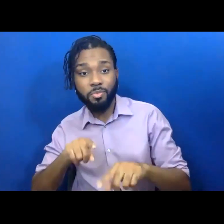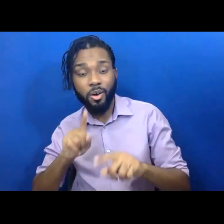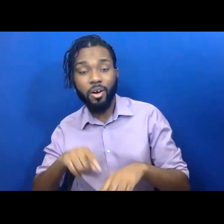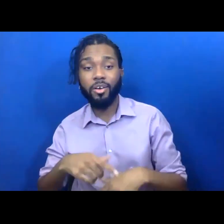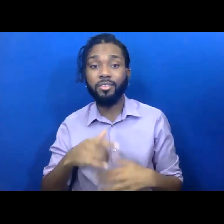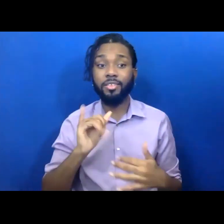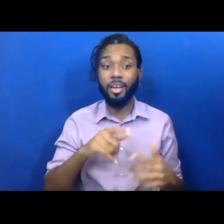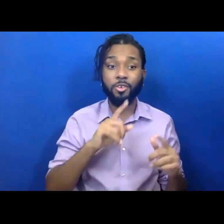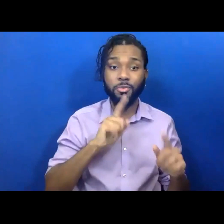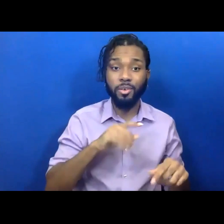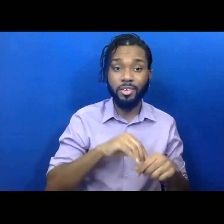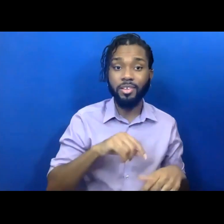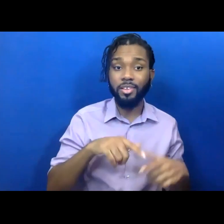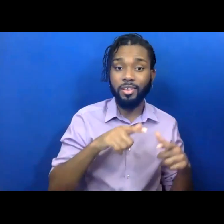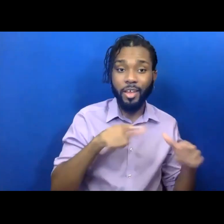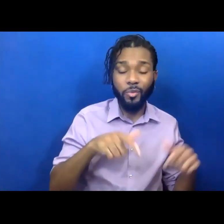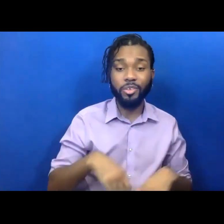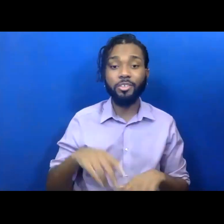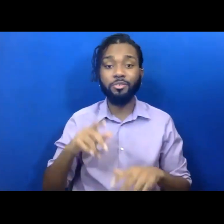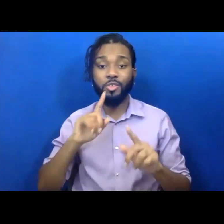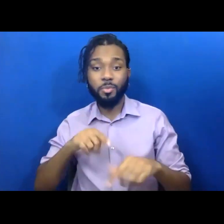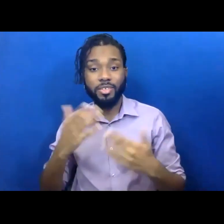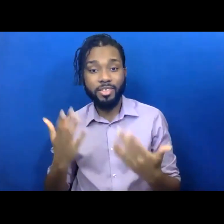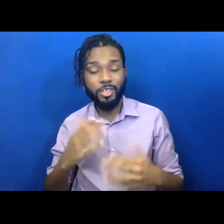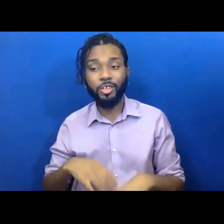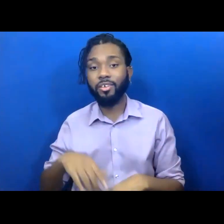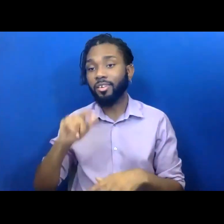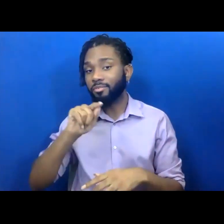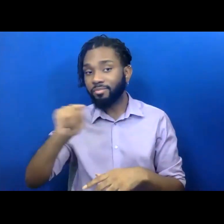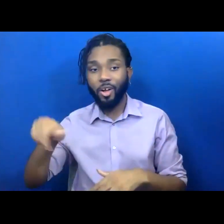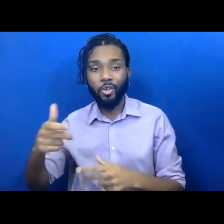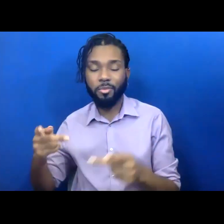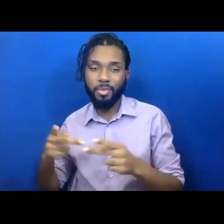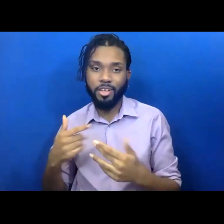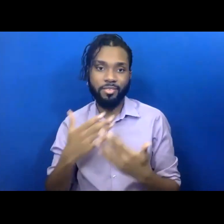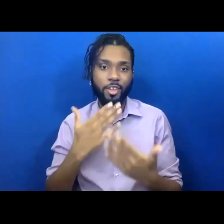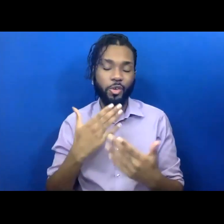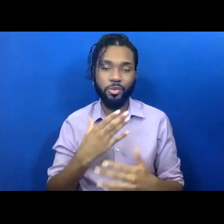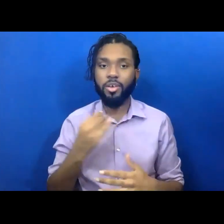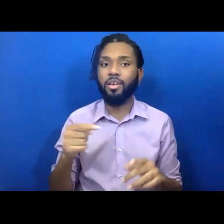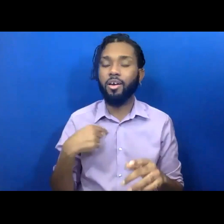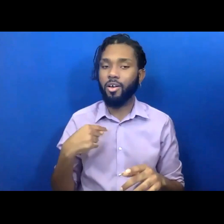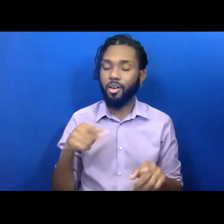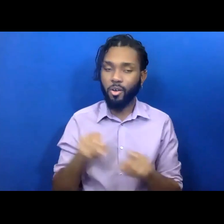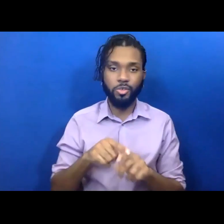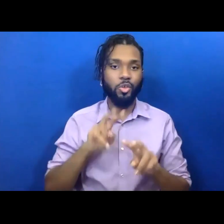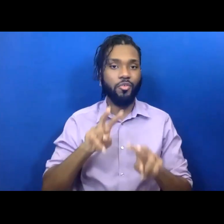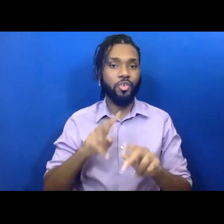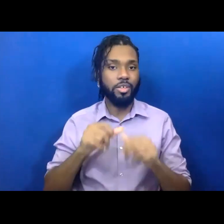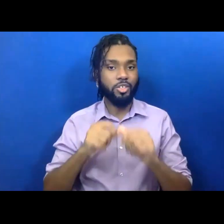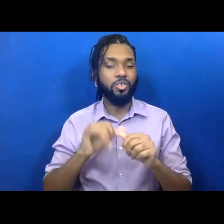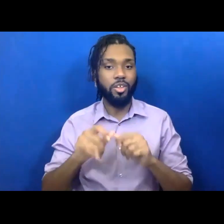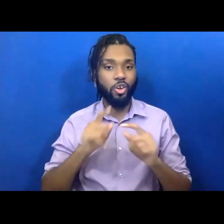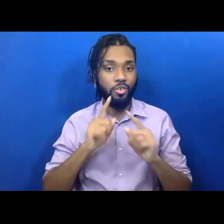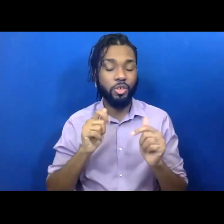responses that have appeared in other venues and places. And I look forward to continuing this conversation with linguists